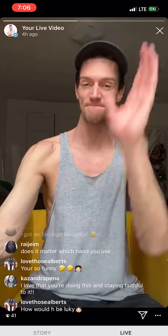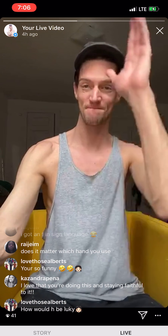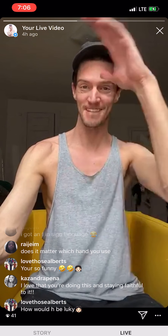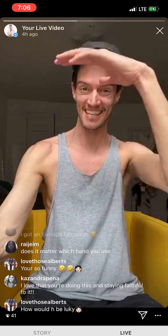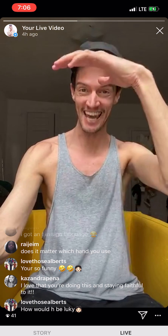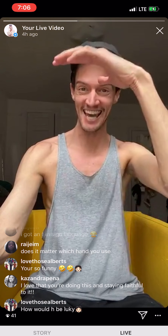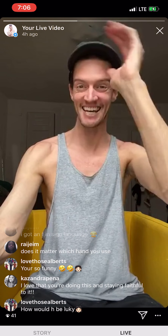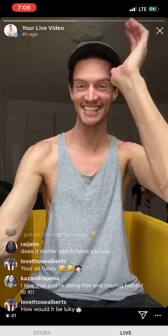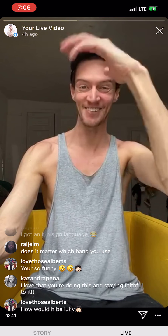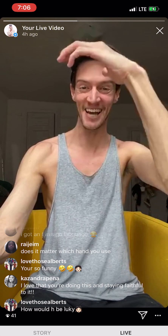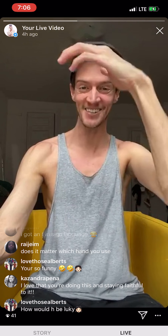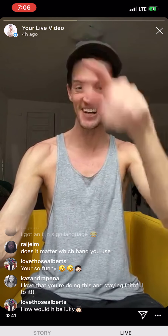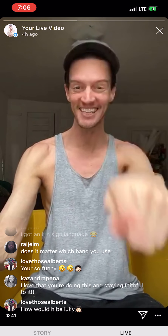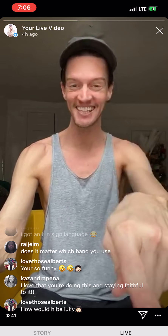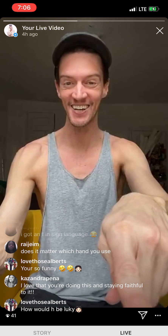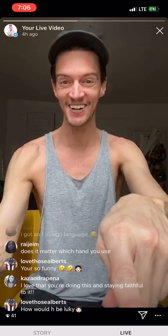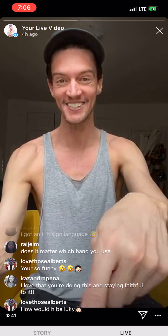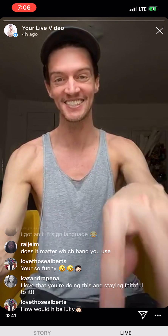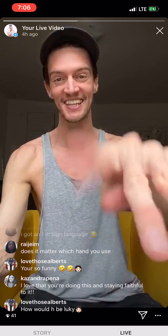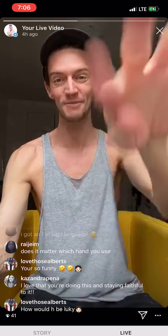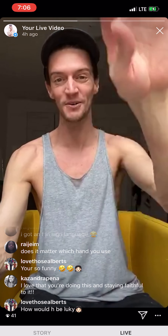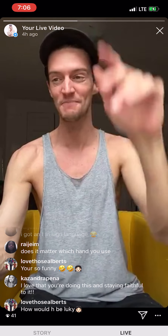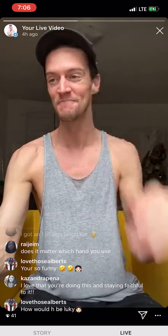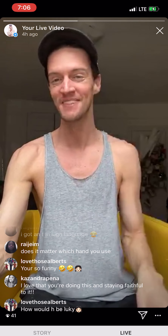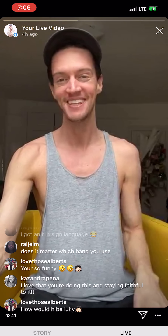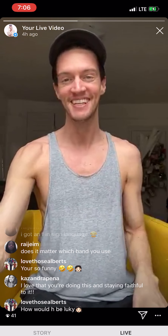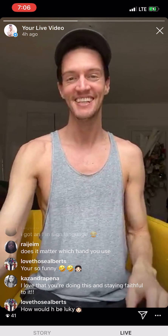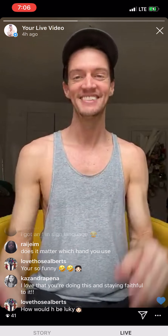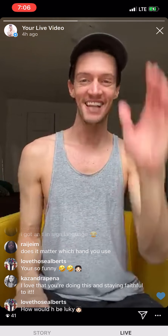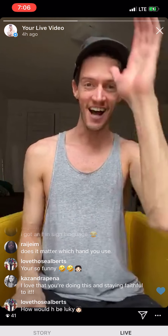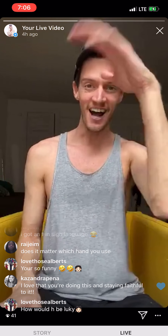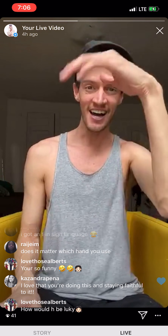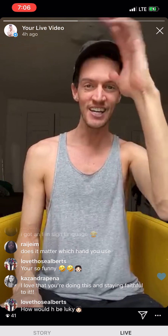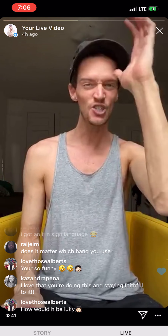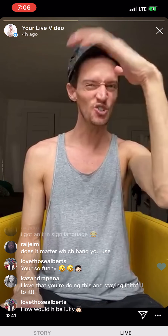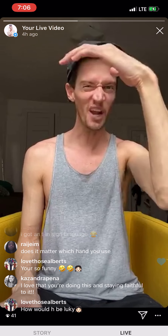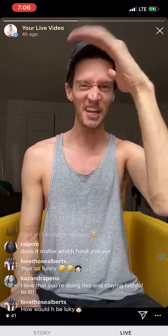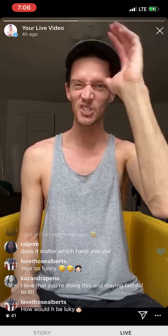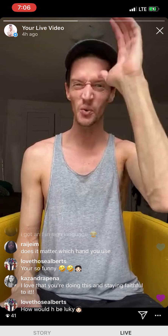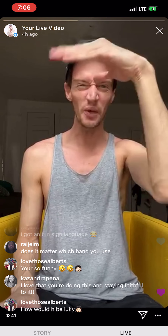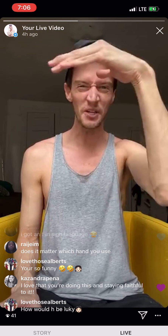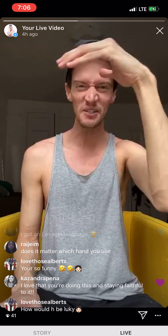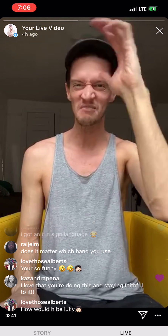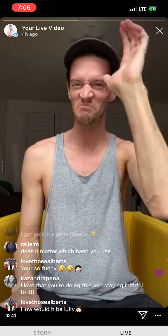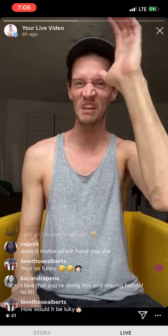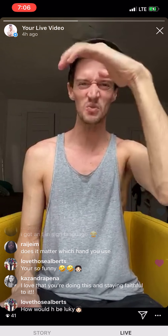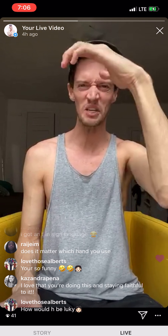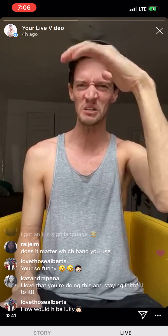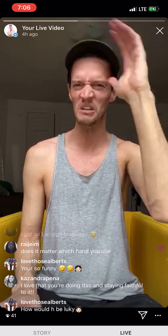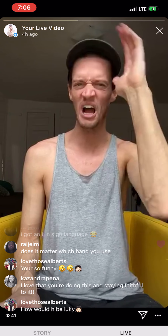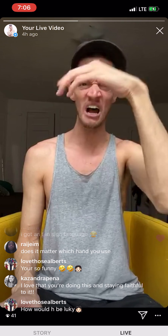Yeah. If you got it right click the hearts. Let them go up. Odd. Strange. Weird. That's weird. Odd.